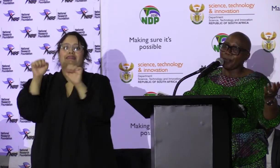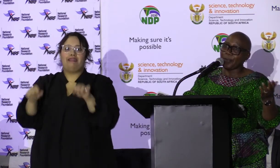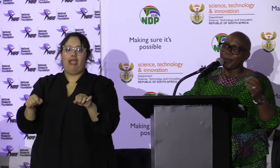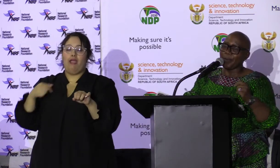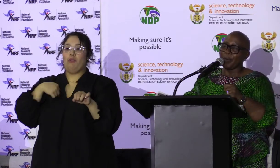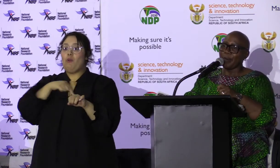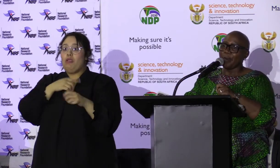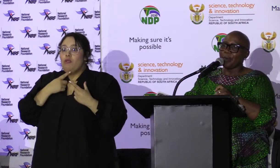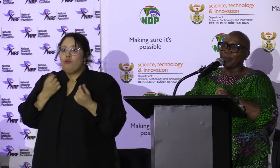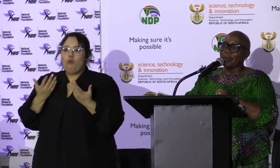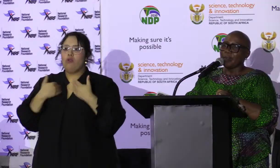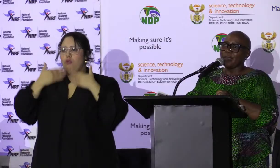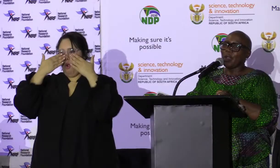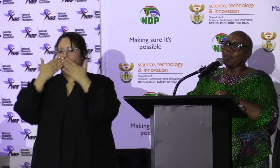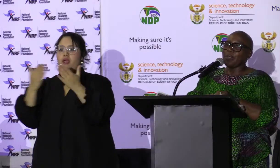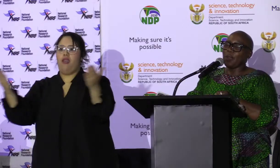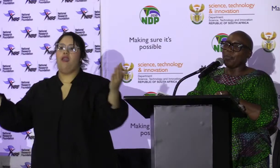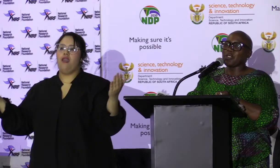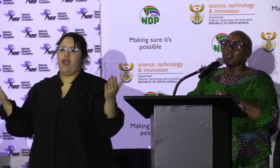opening up